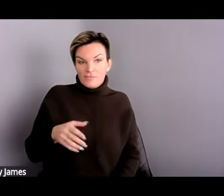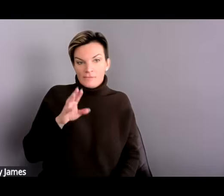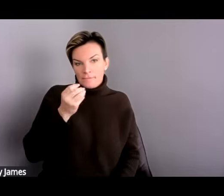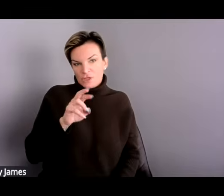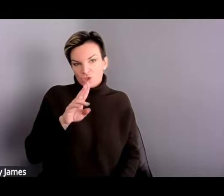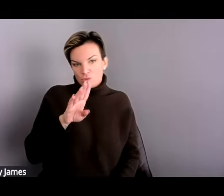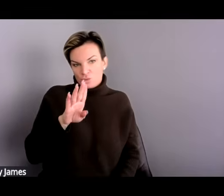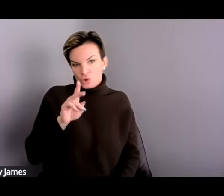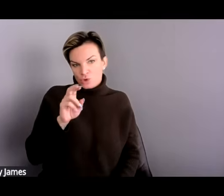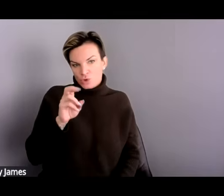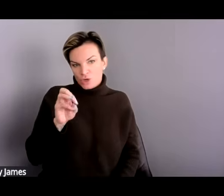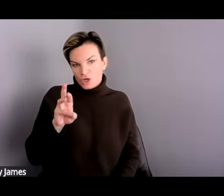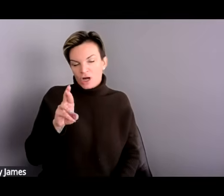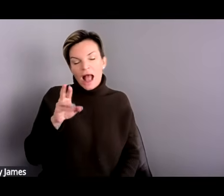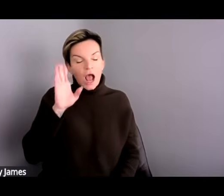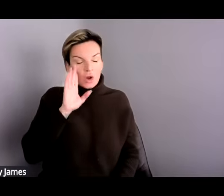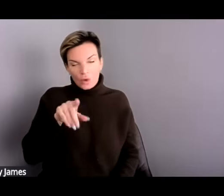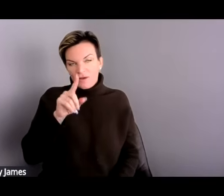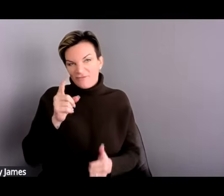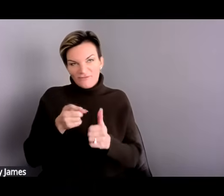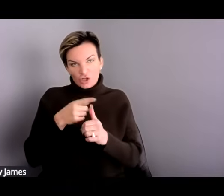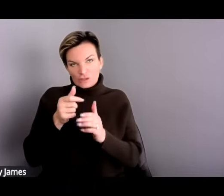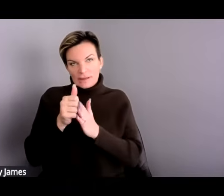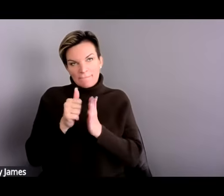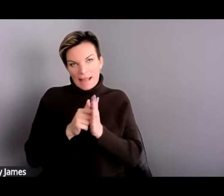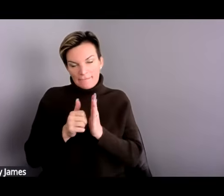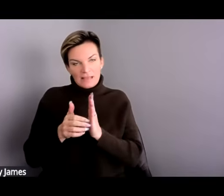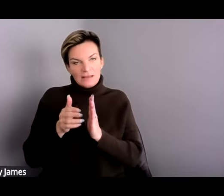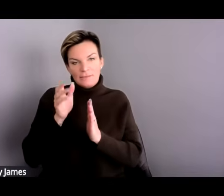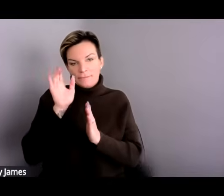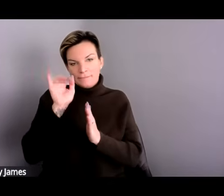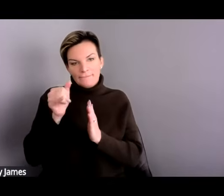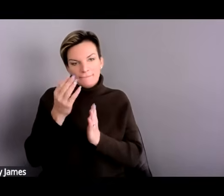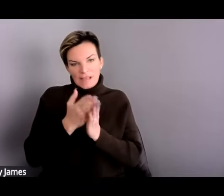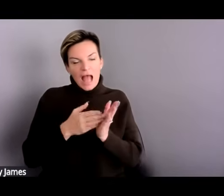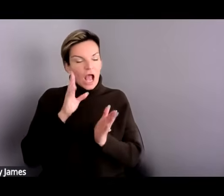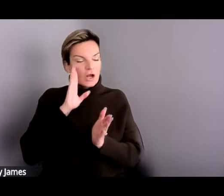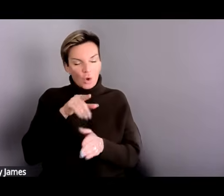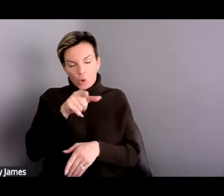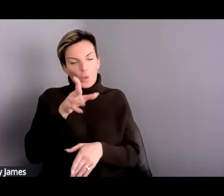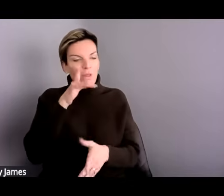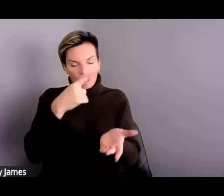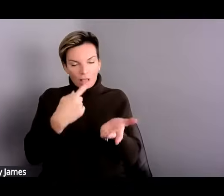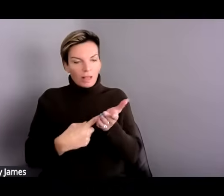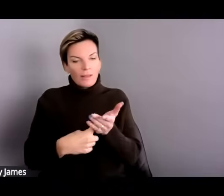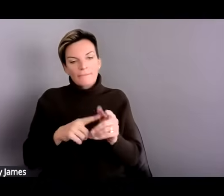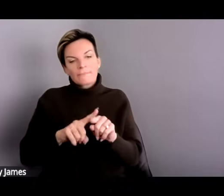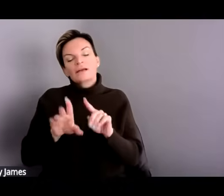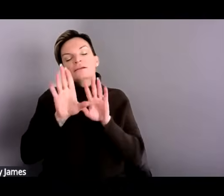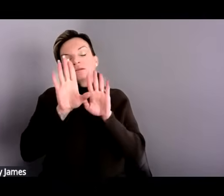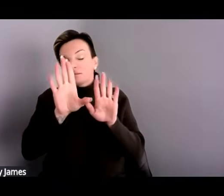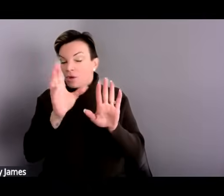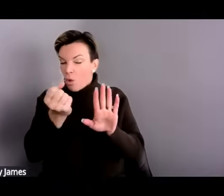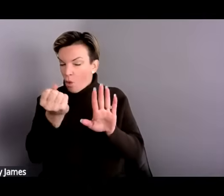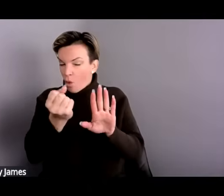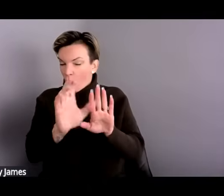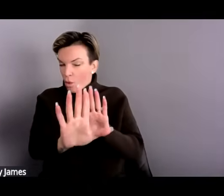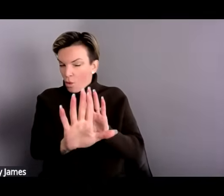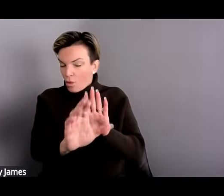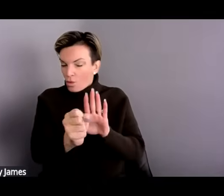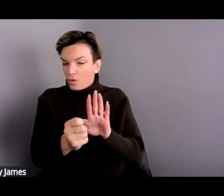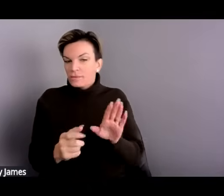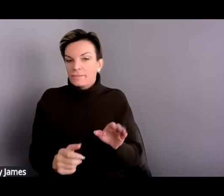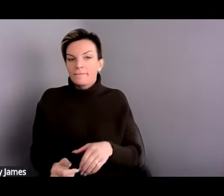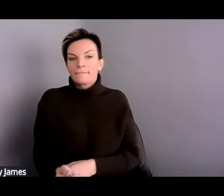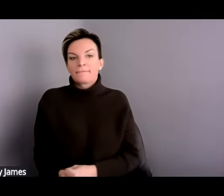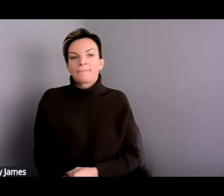go to the First Amendment piece. I know you will, because I could, but let me go down the road here. So